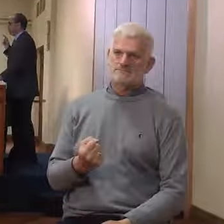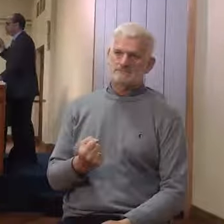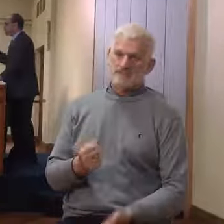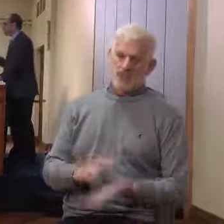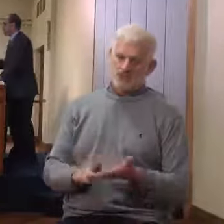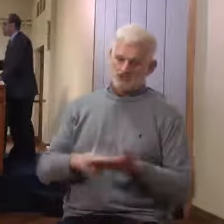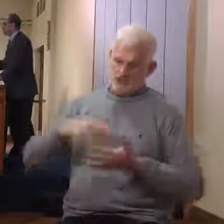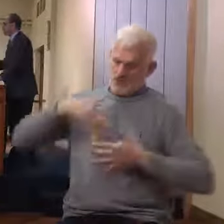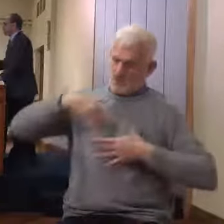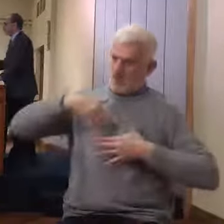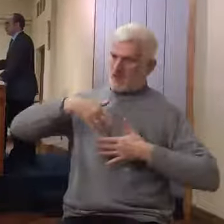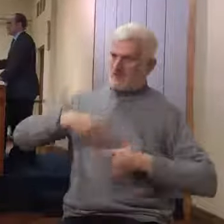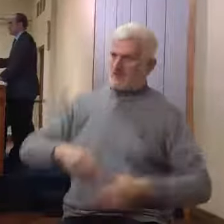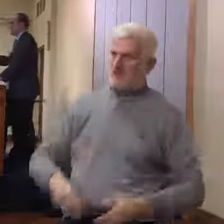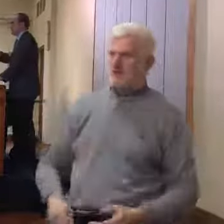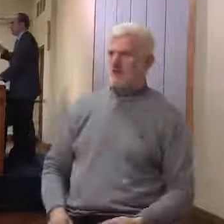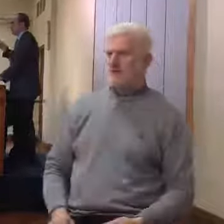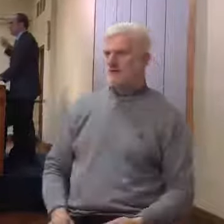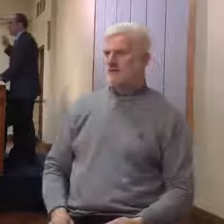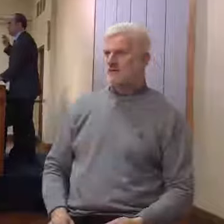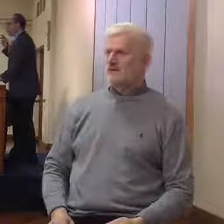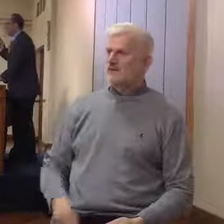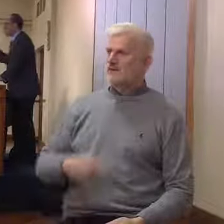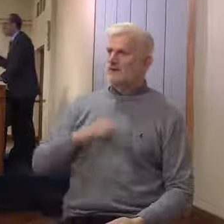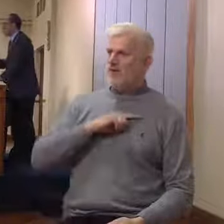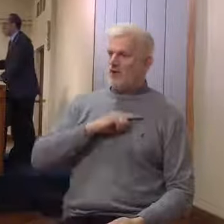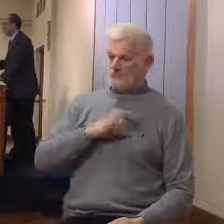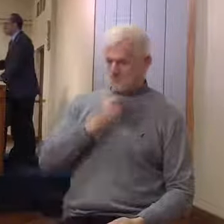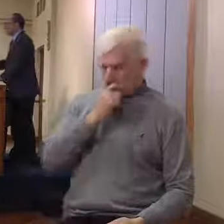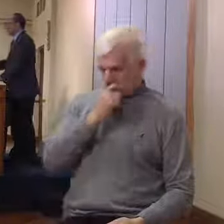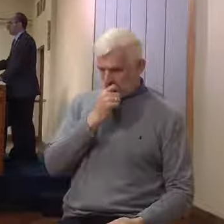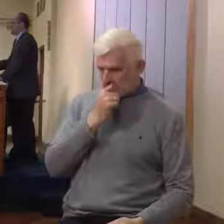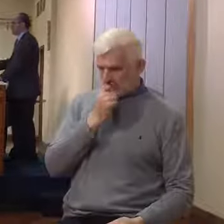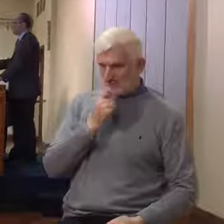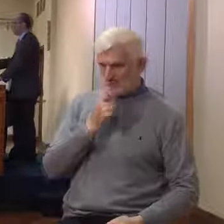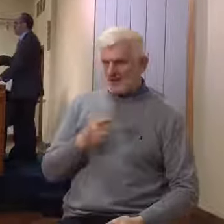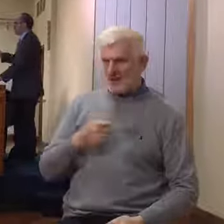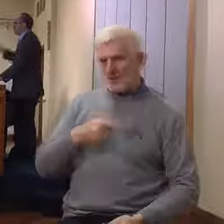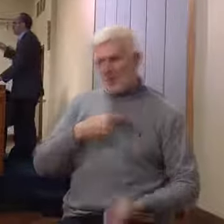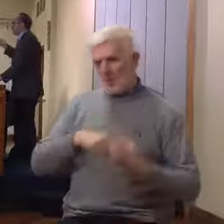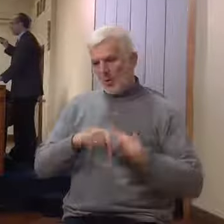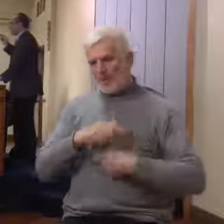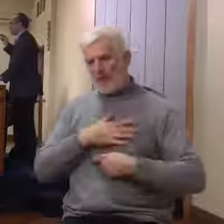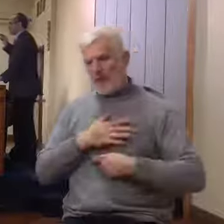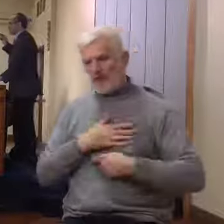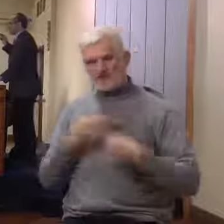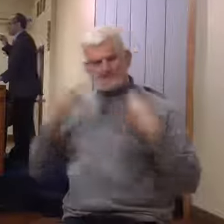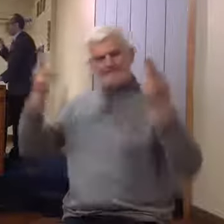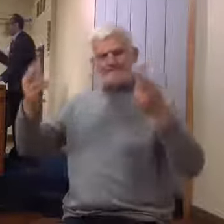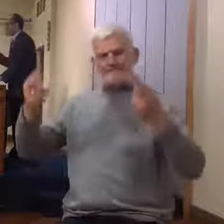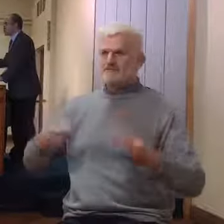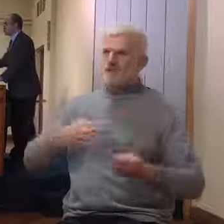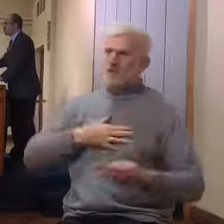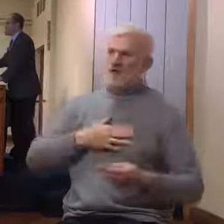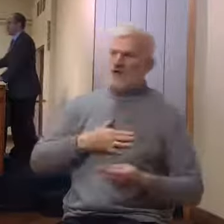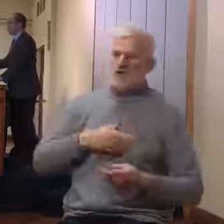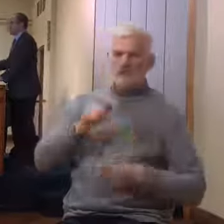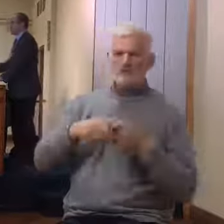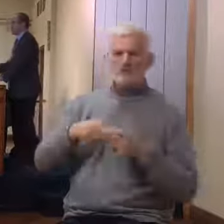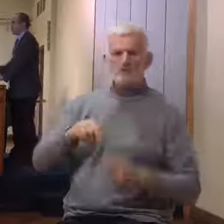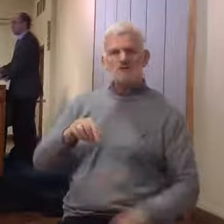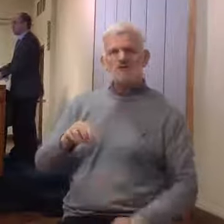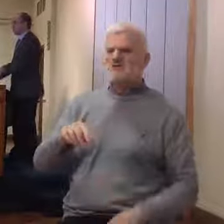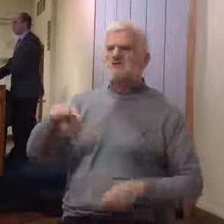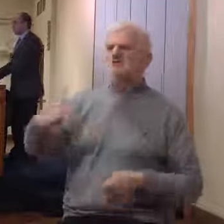the insubordinate. We celebrate the undisciplined. We celebrate the insurrectionists.